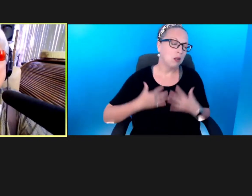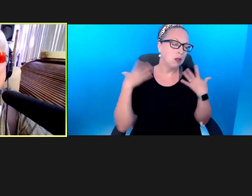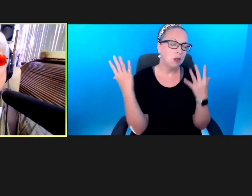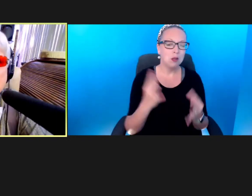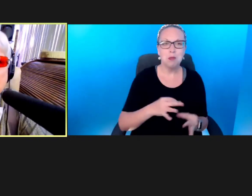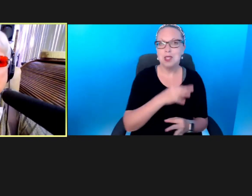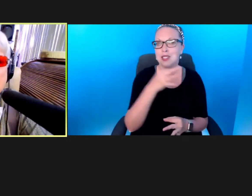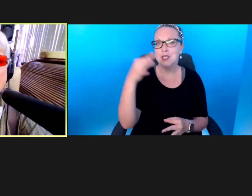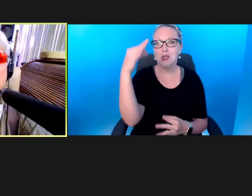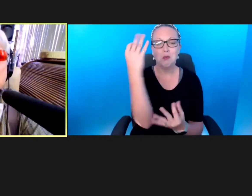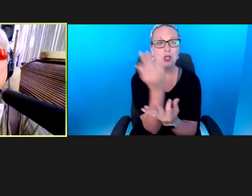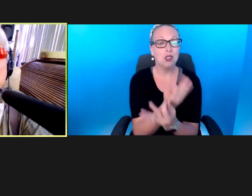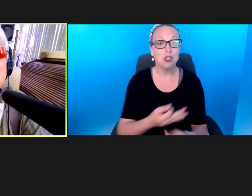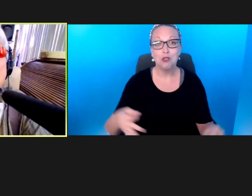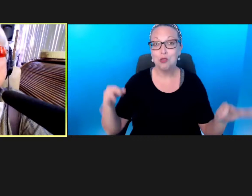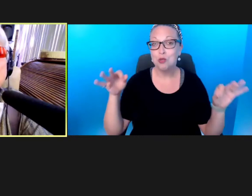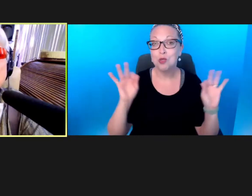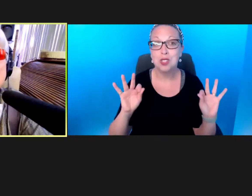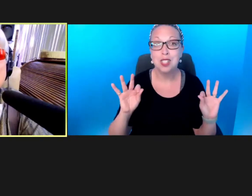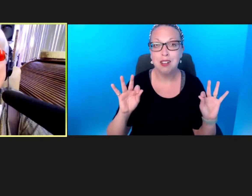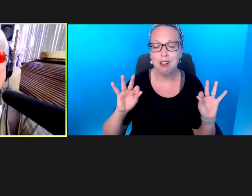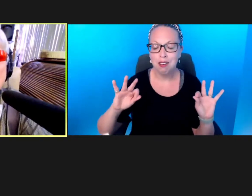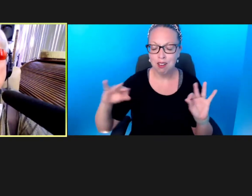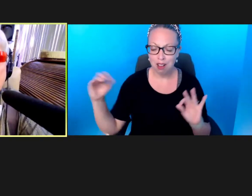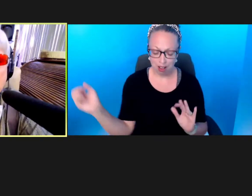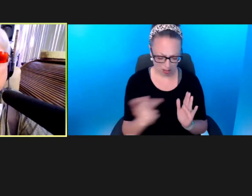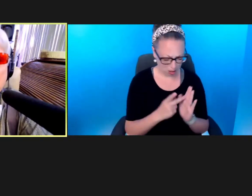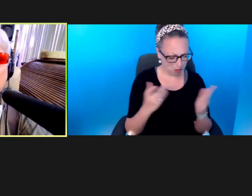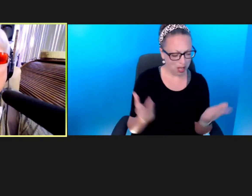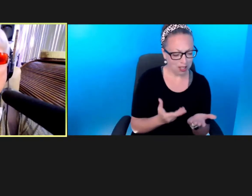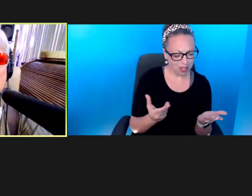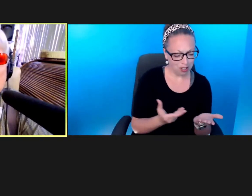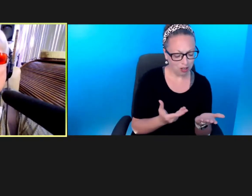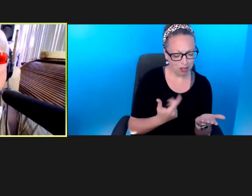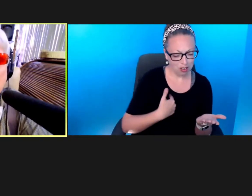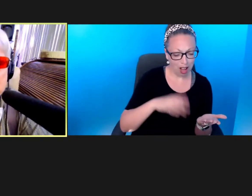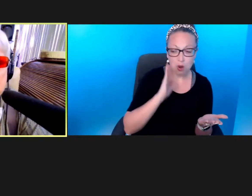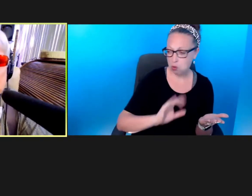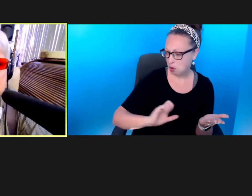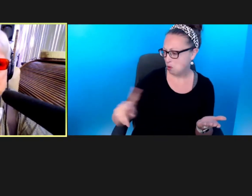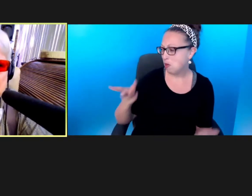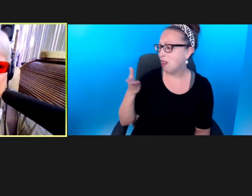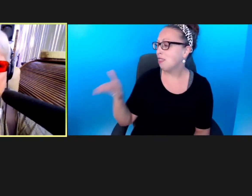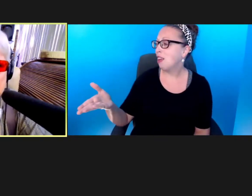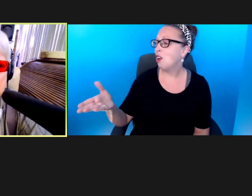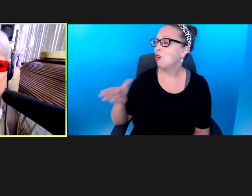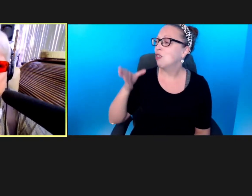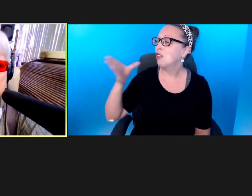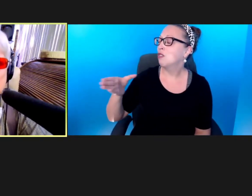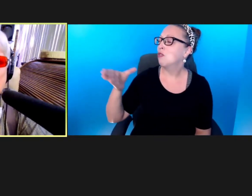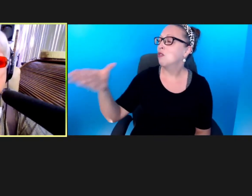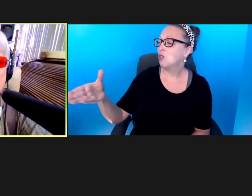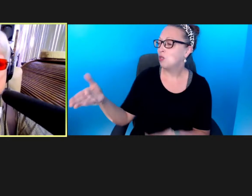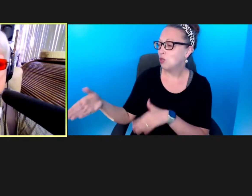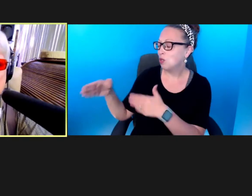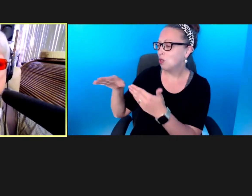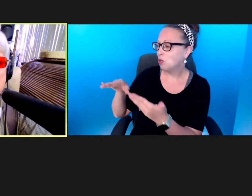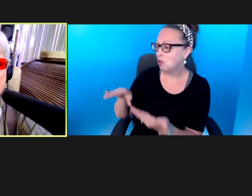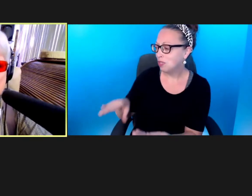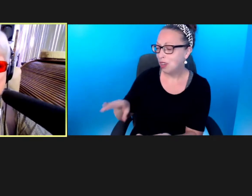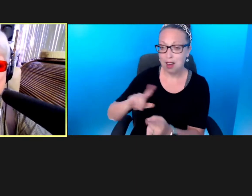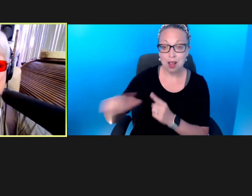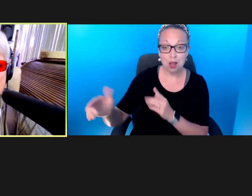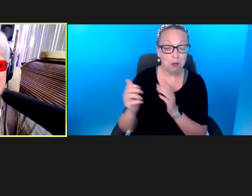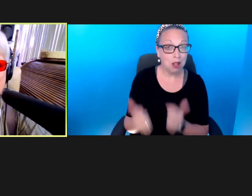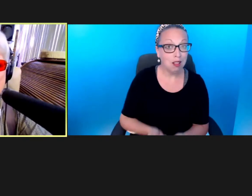free. I've come back here, I'll go back there one day to die, but life has led